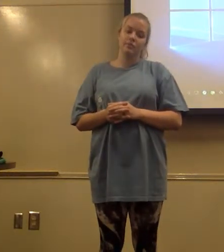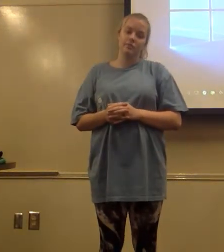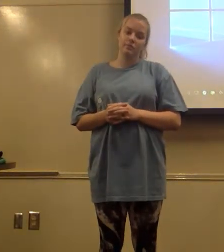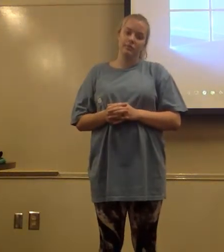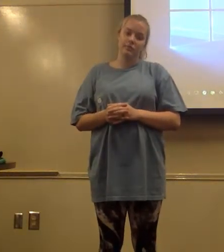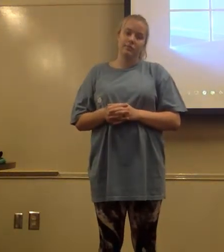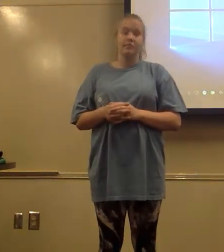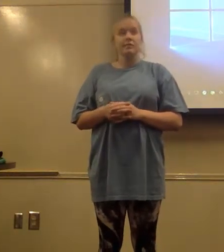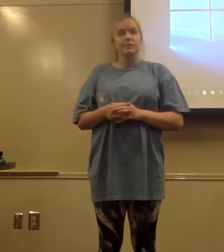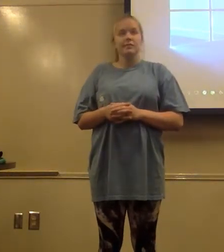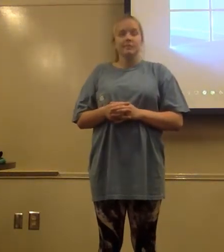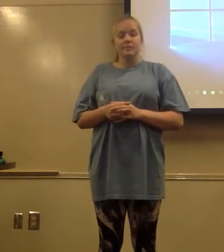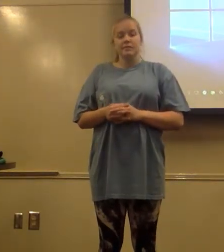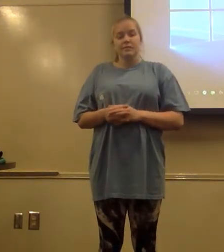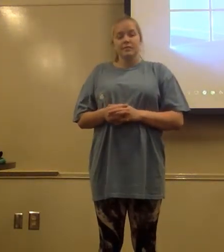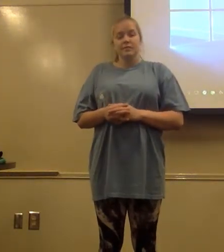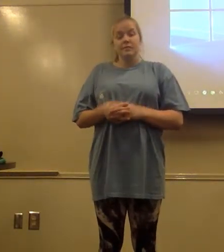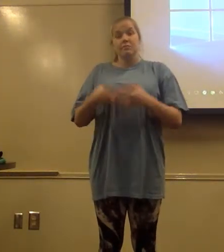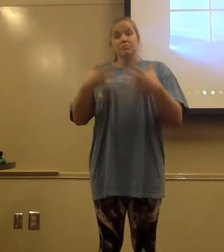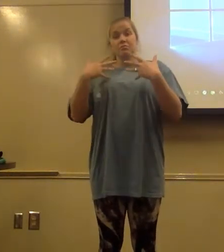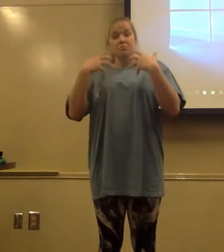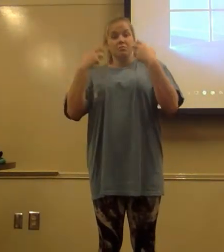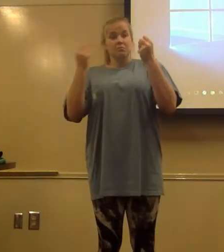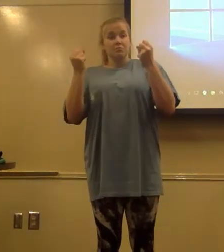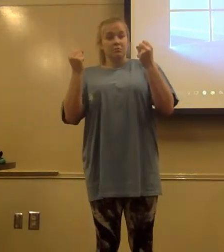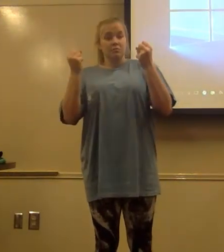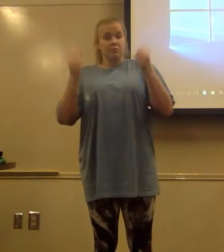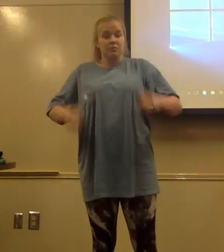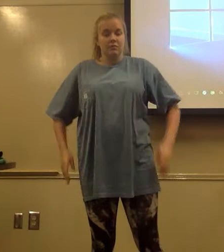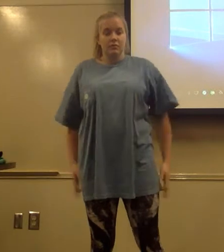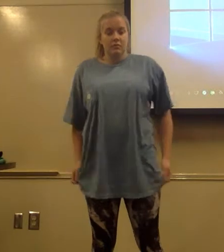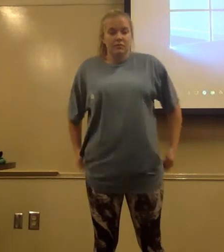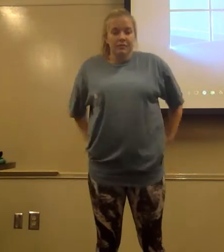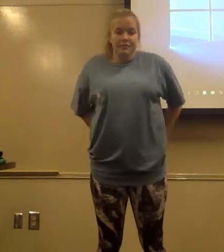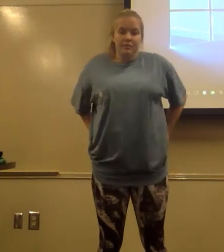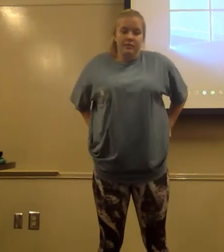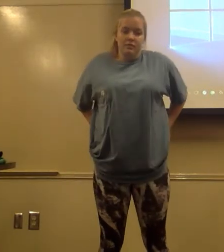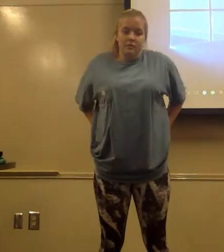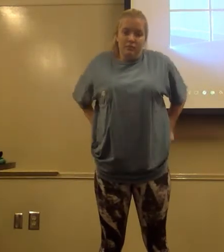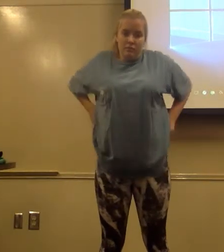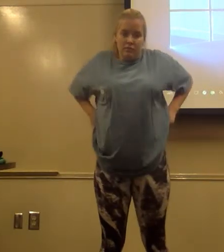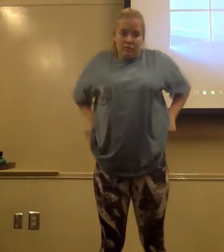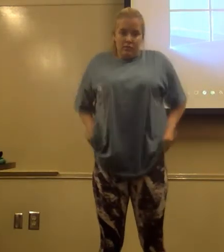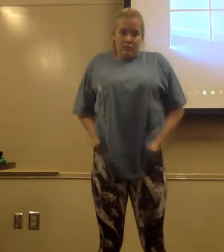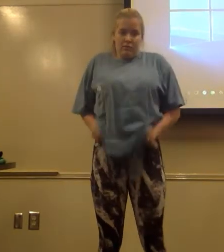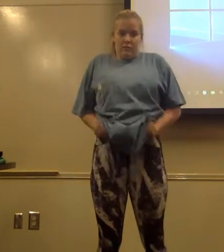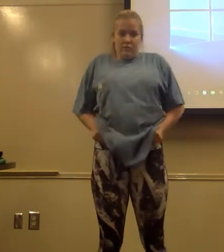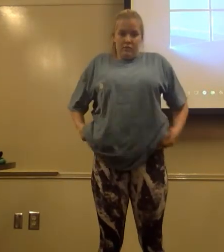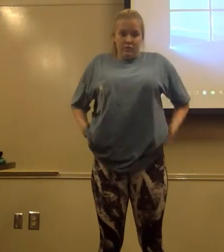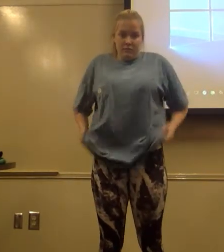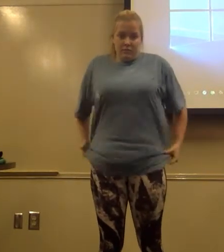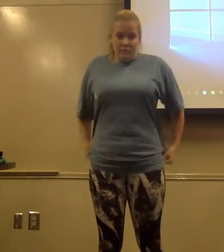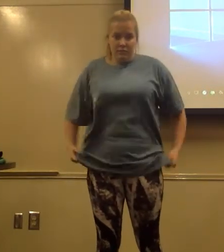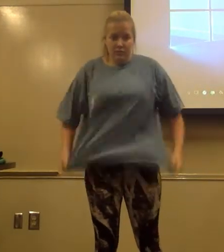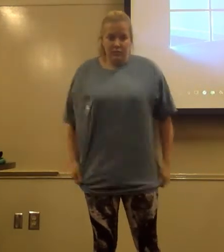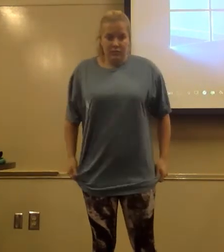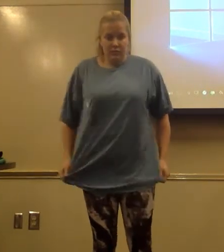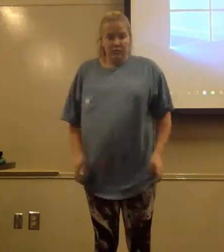Frankly, the health argument, when we have such this overwhelming balance of evidence and support, then it's like,